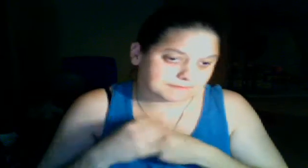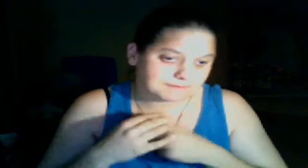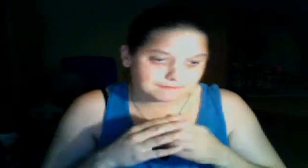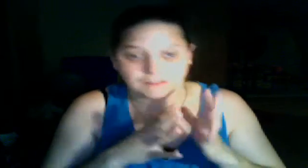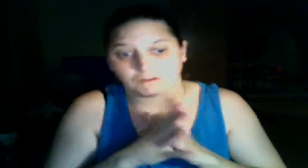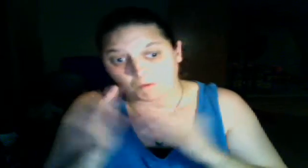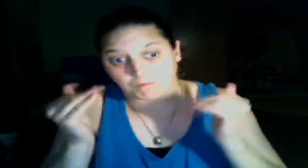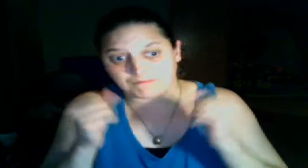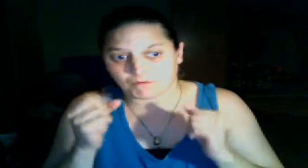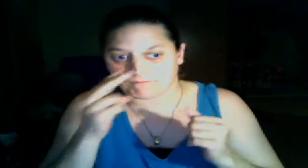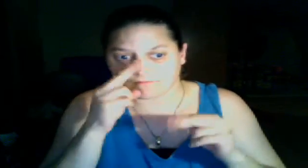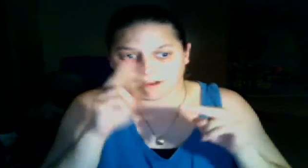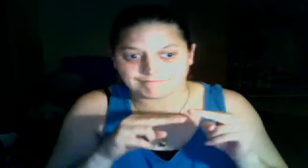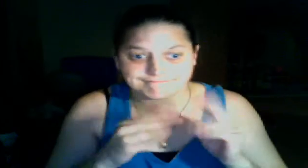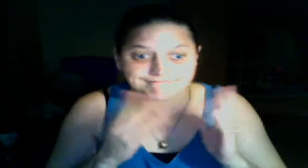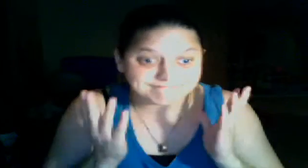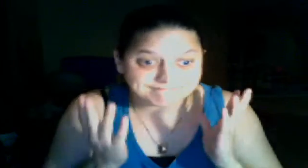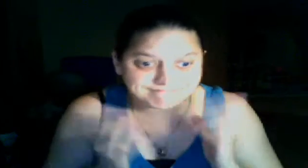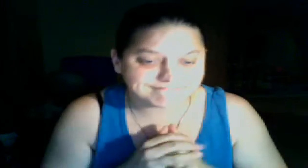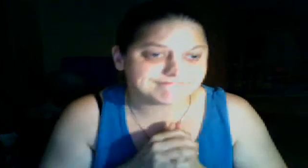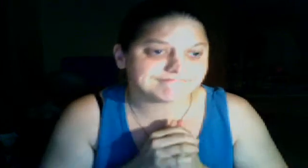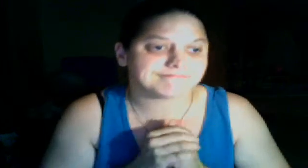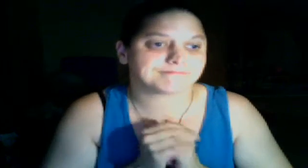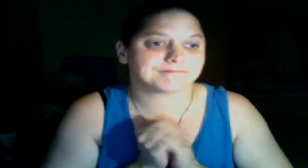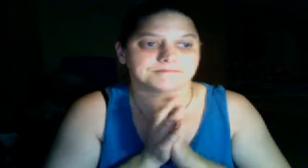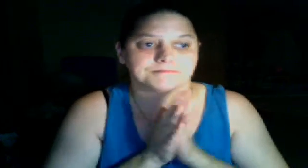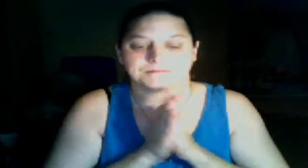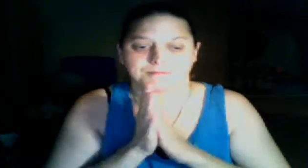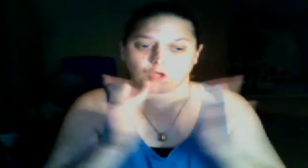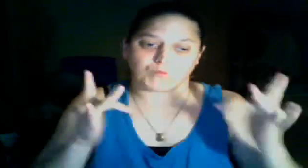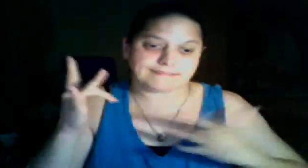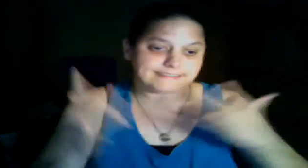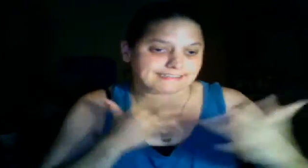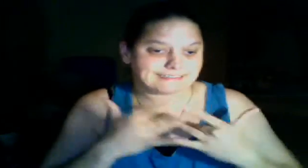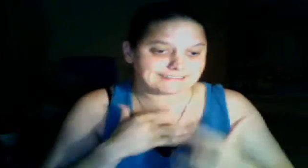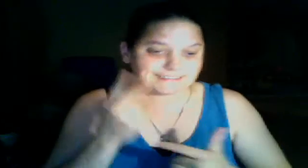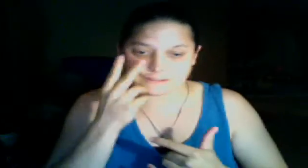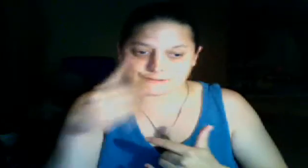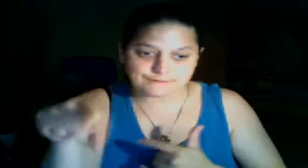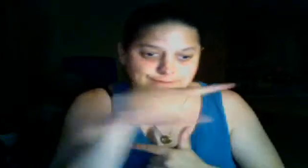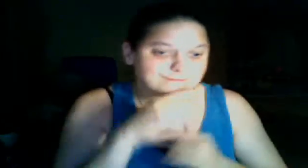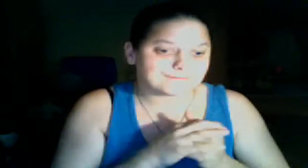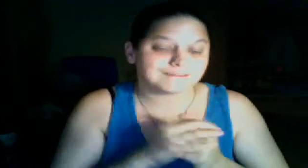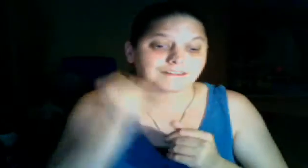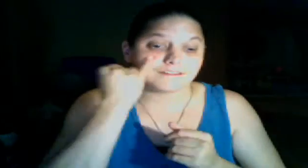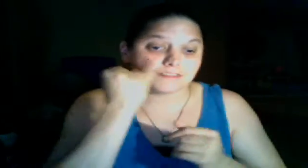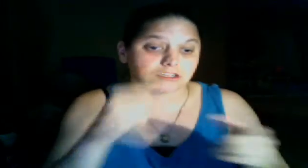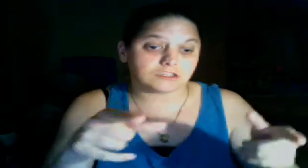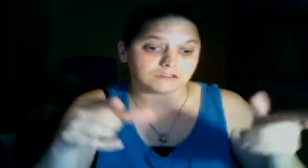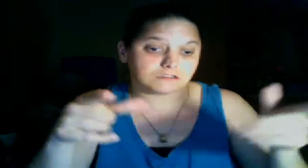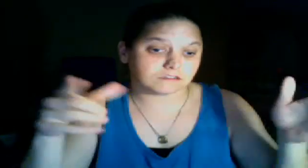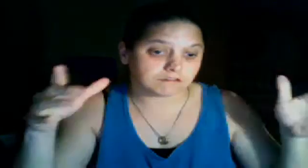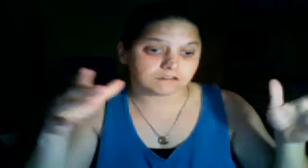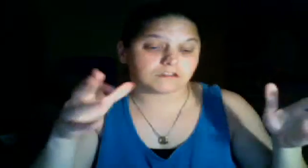be afraid to step out of your comfort zone. Always believe in yourself. And don't be afraid to go big. Find your Everest. You